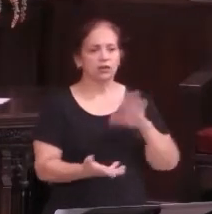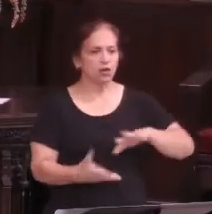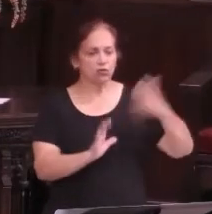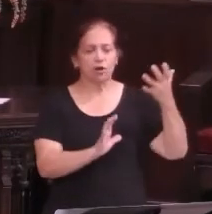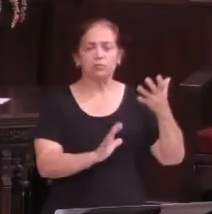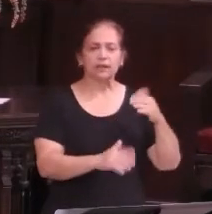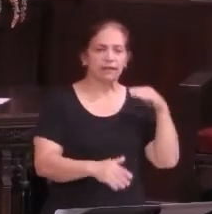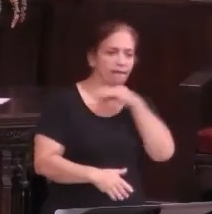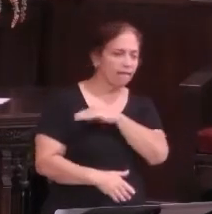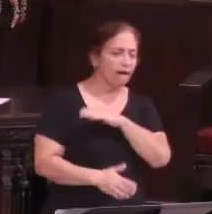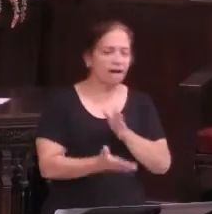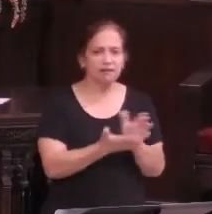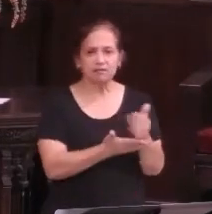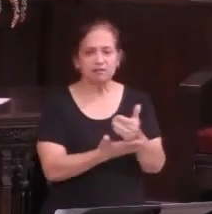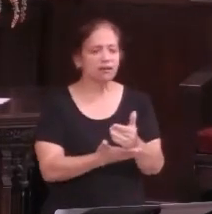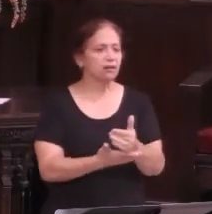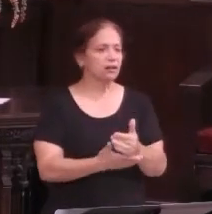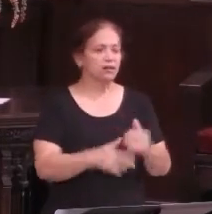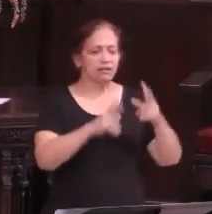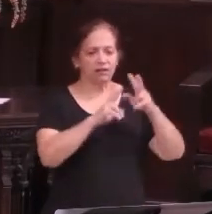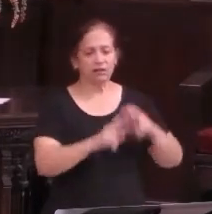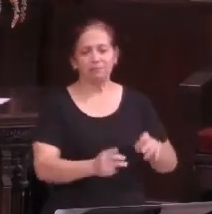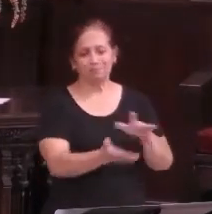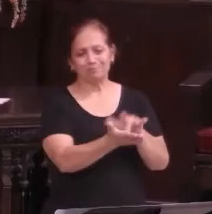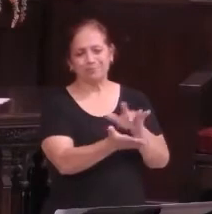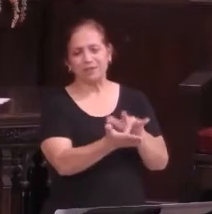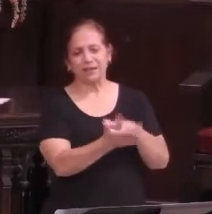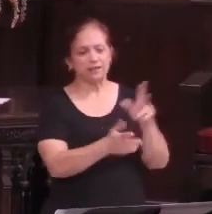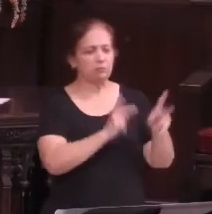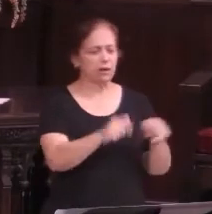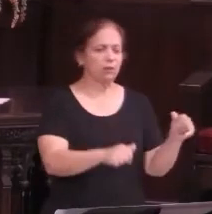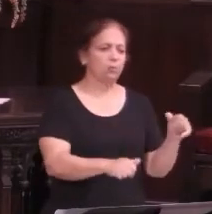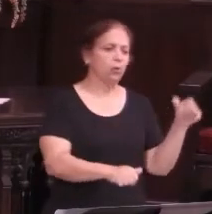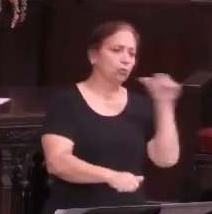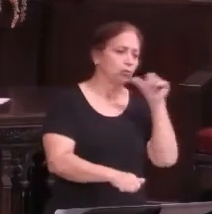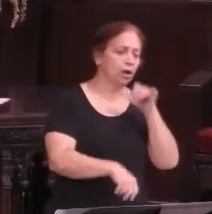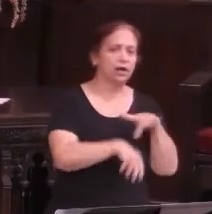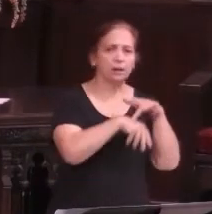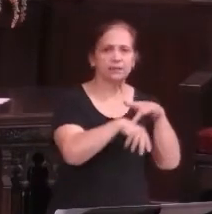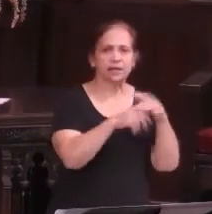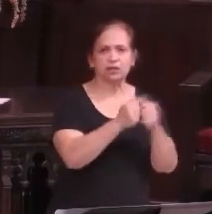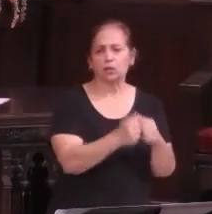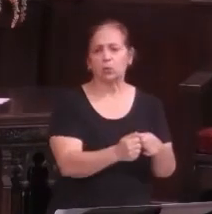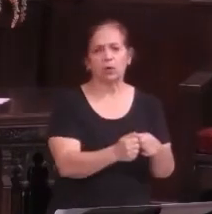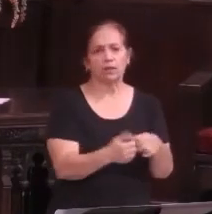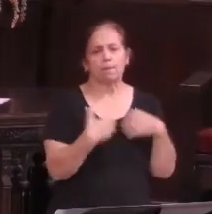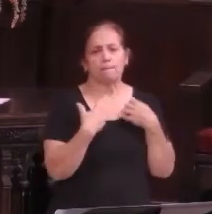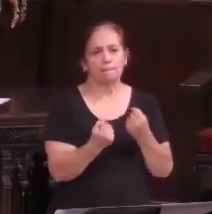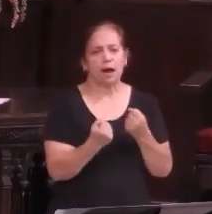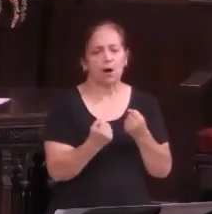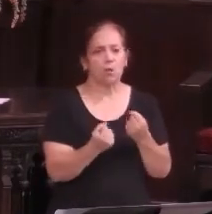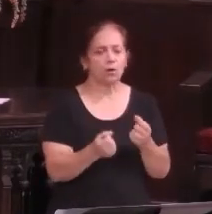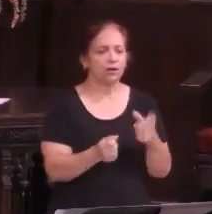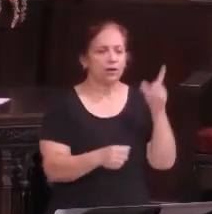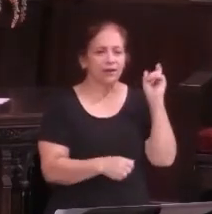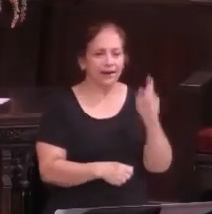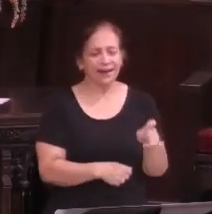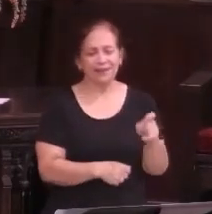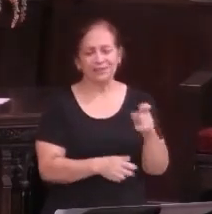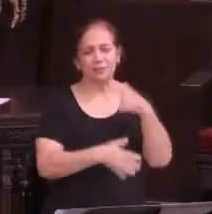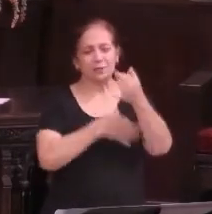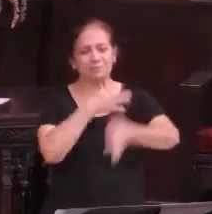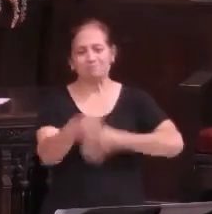the lies, the exploitation, people's drunken obsession with power. There has to be a